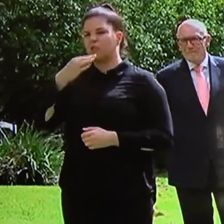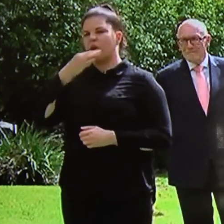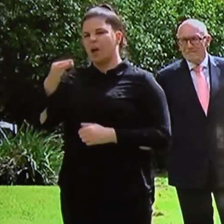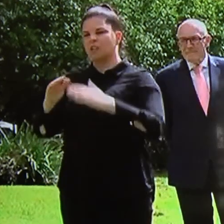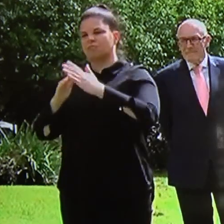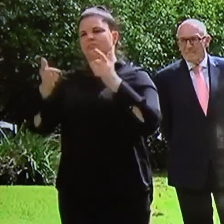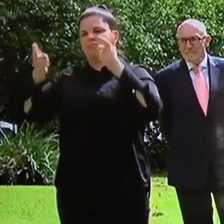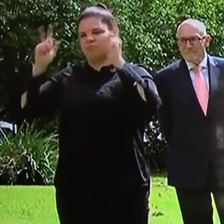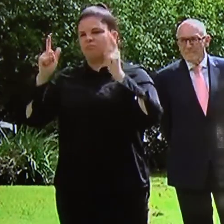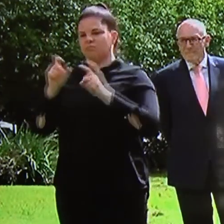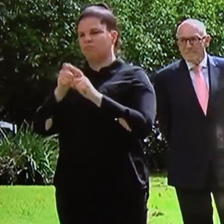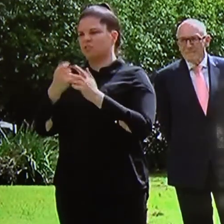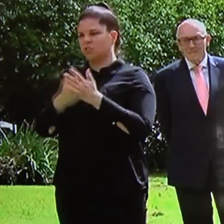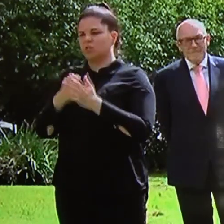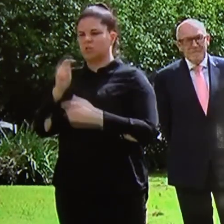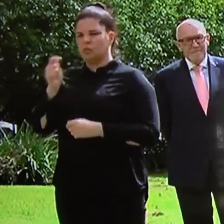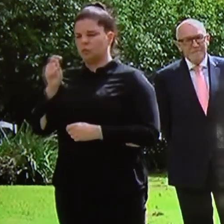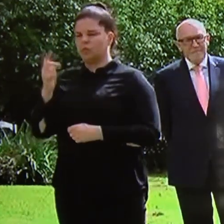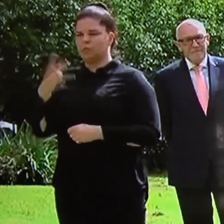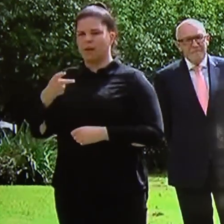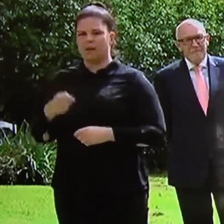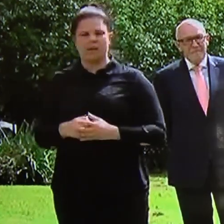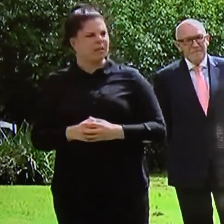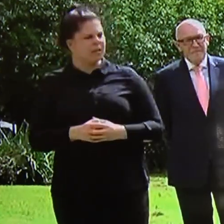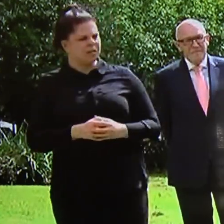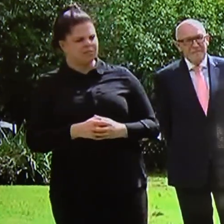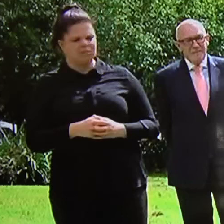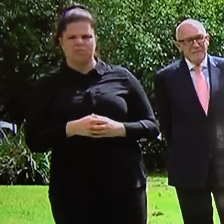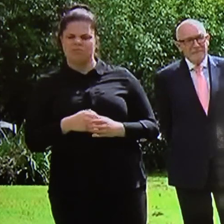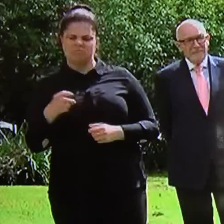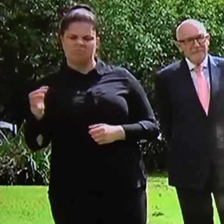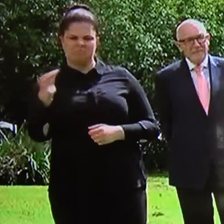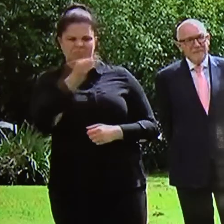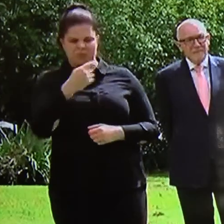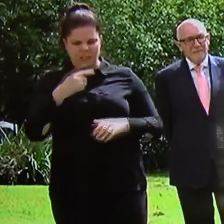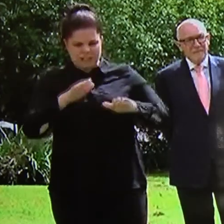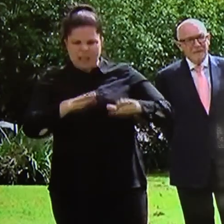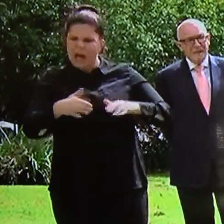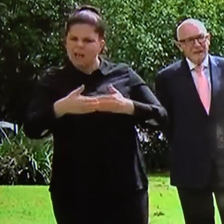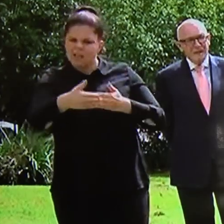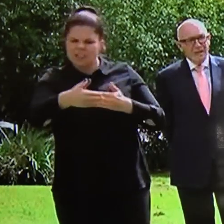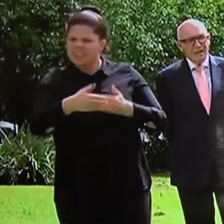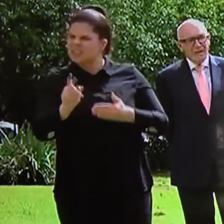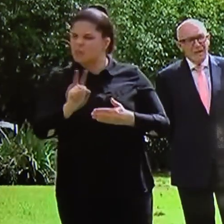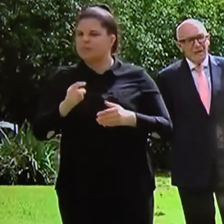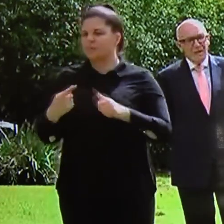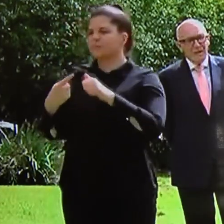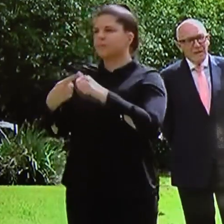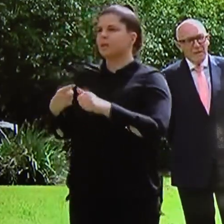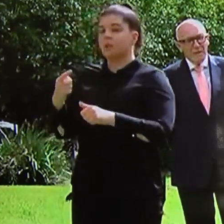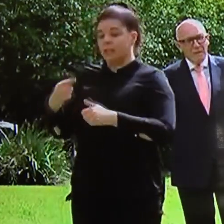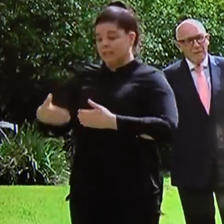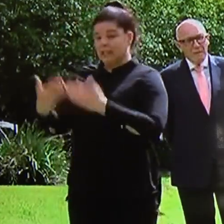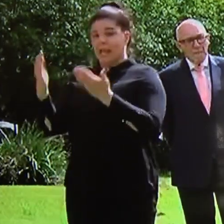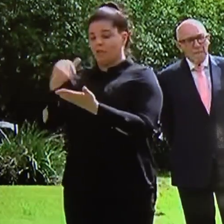Health Officer when she's back on deck. When you say stayed alongside, the day that the ship came in, there have obviously been a lot of discussions